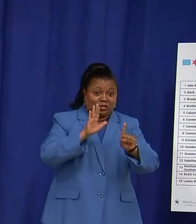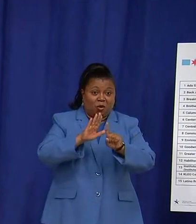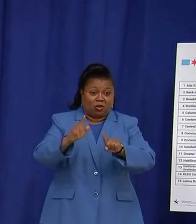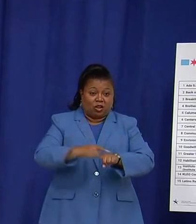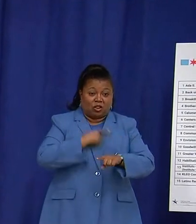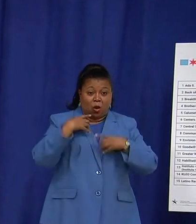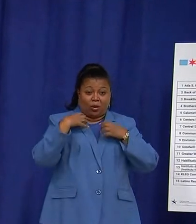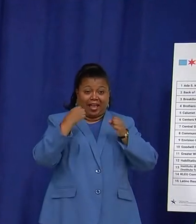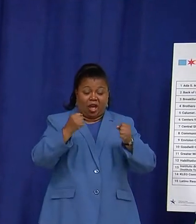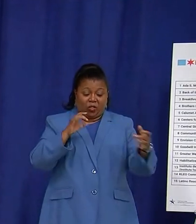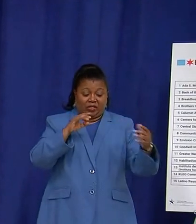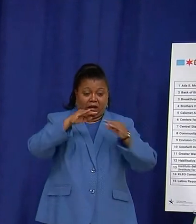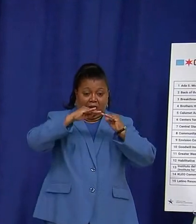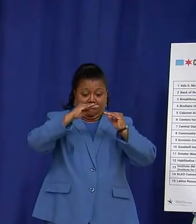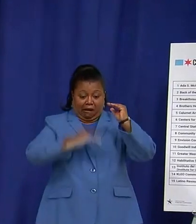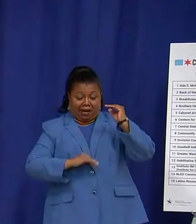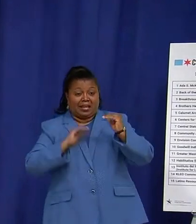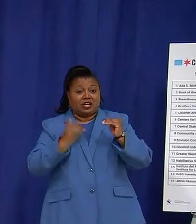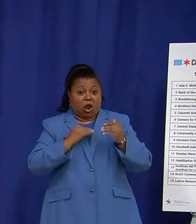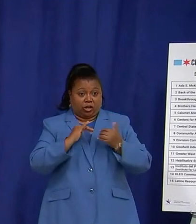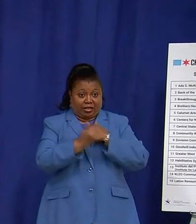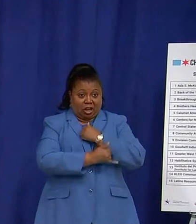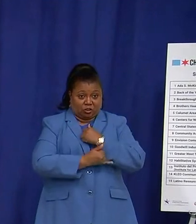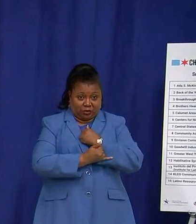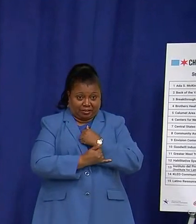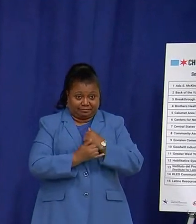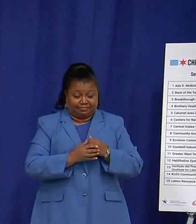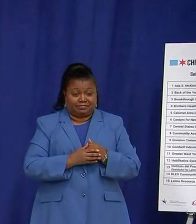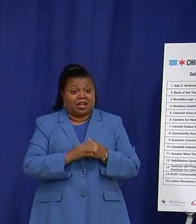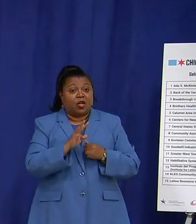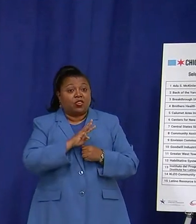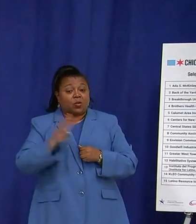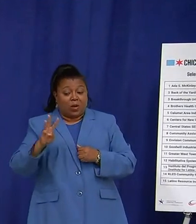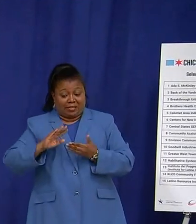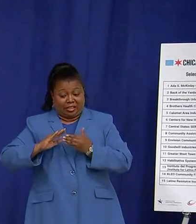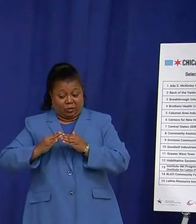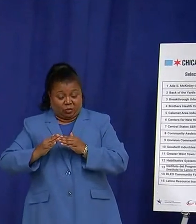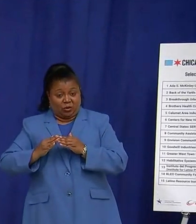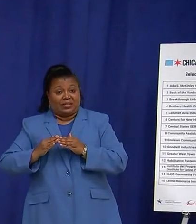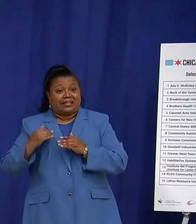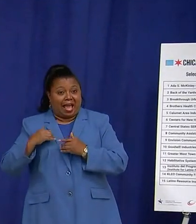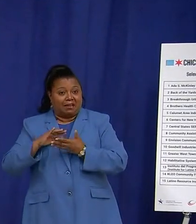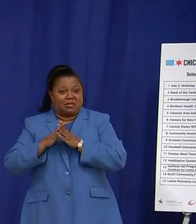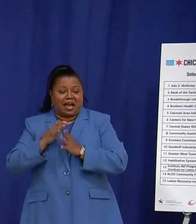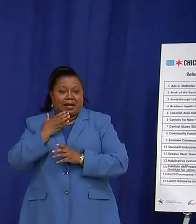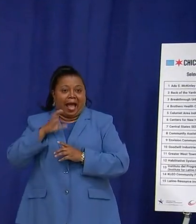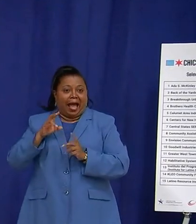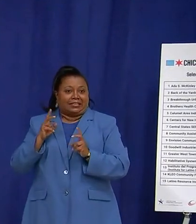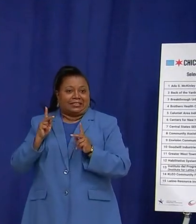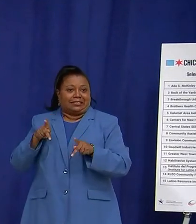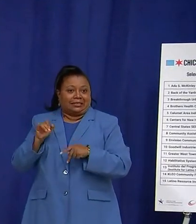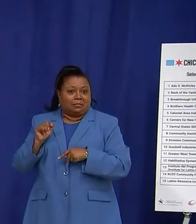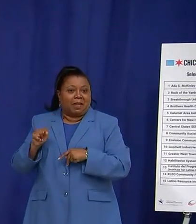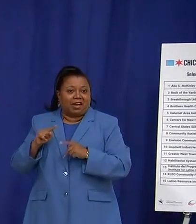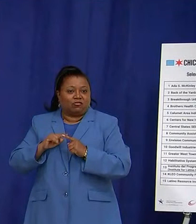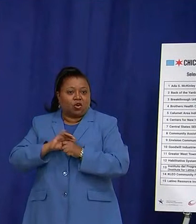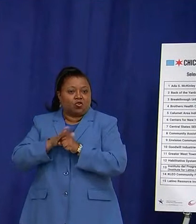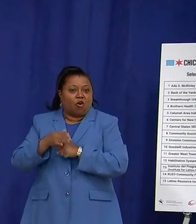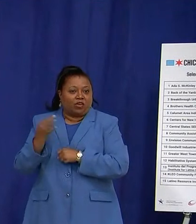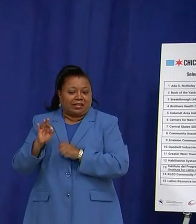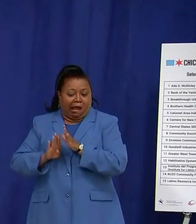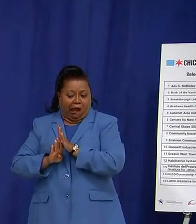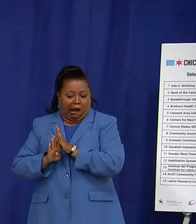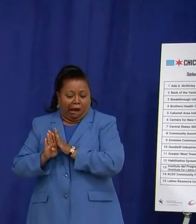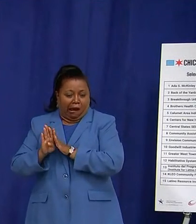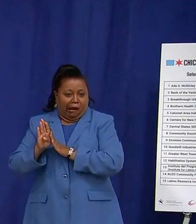the long health inequities in our country. The West Side communities have become hotspots for COVID-19,